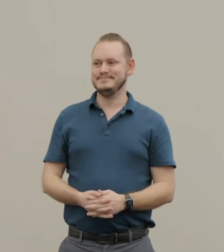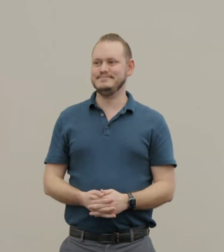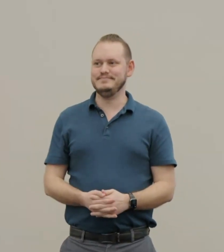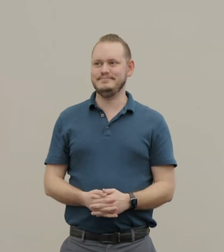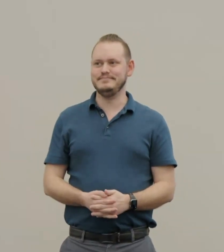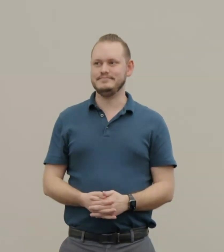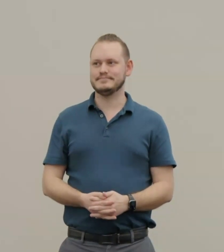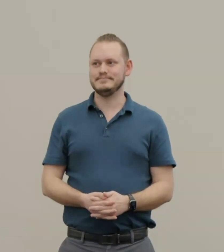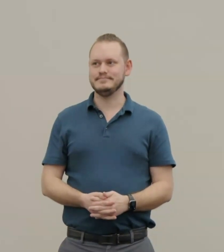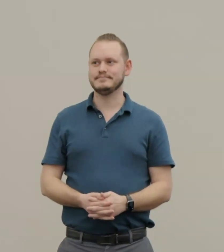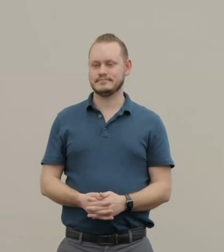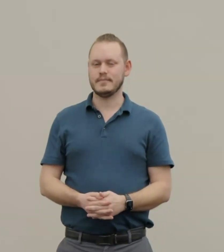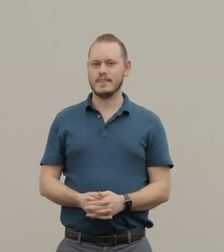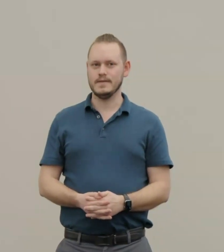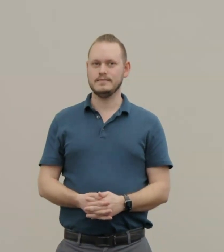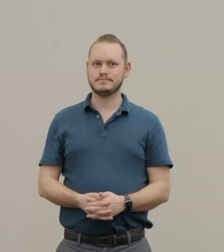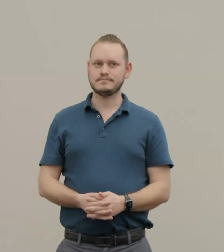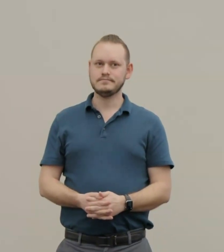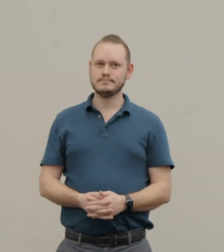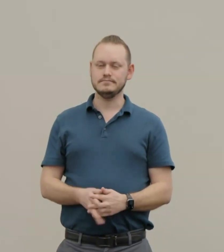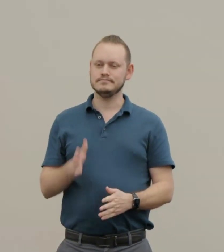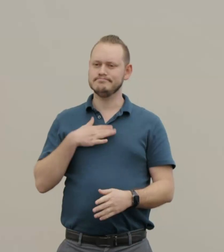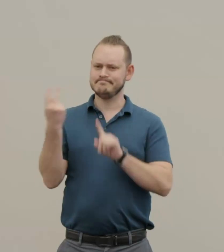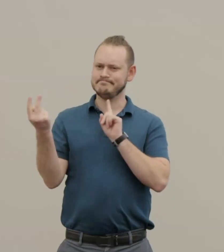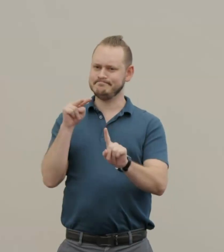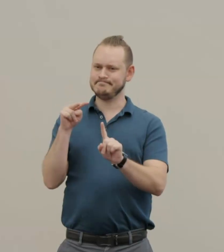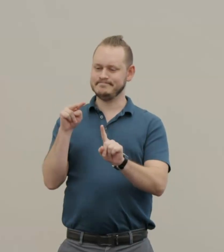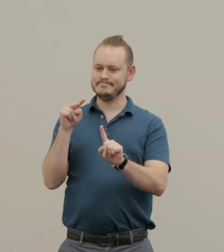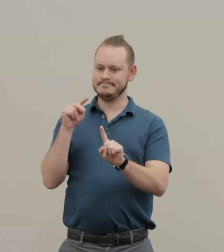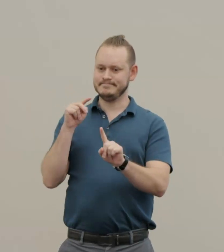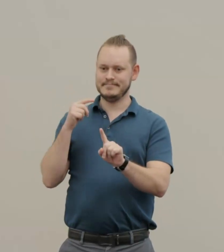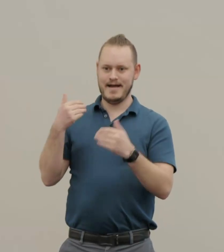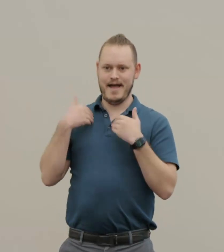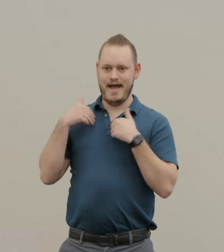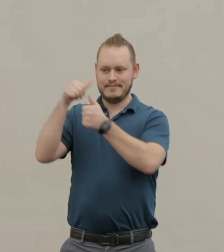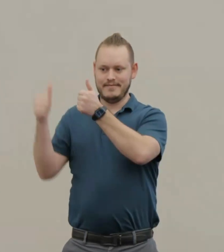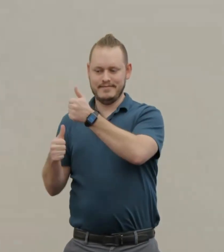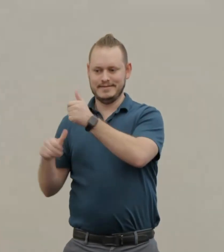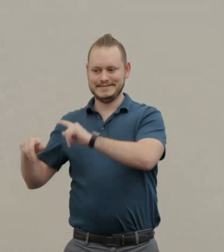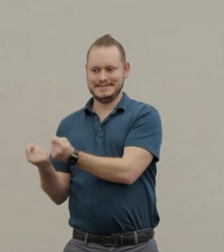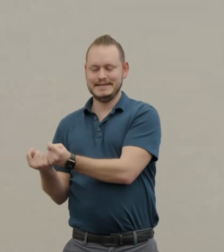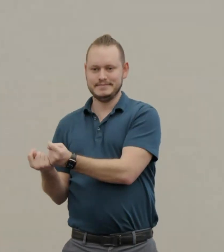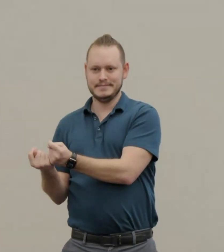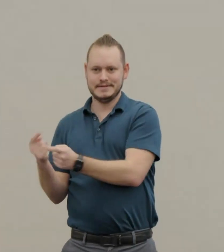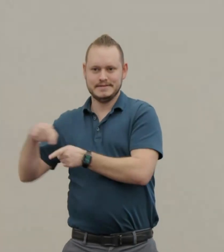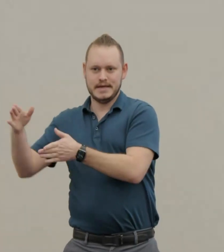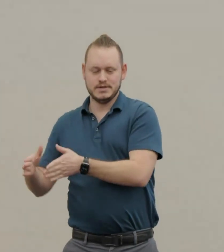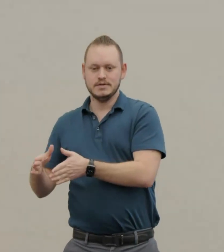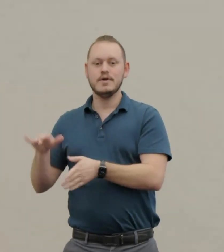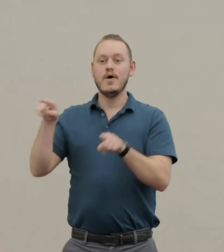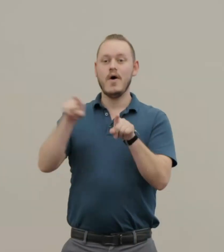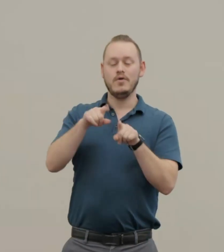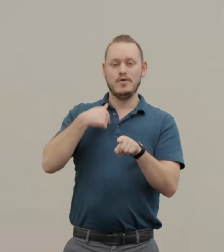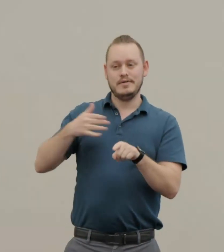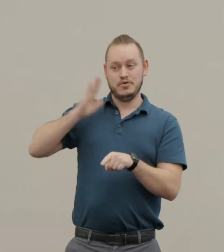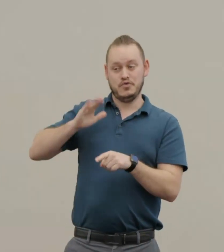So again, I'm coming at this from a person that leads a team of specialists. I'm also coming at this from a person who came originally from